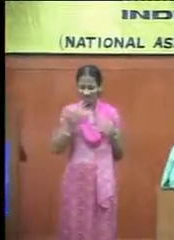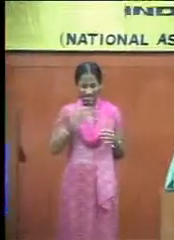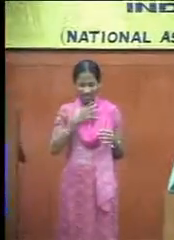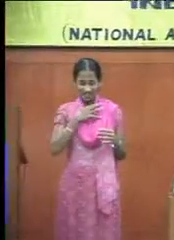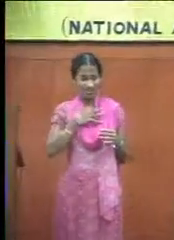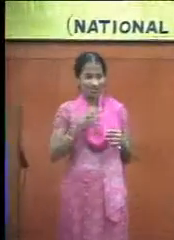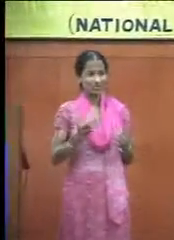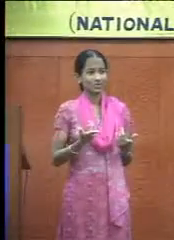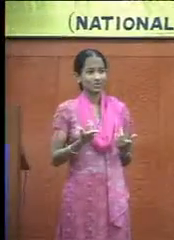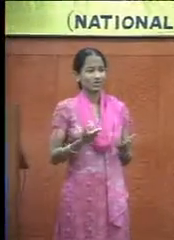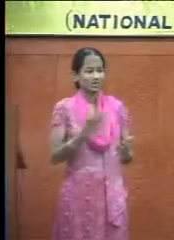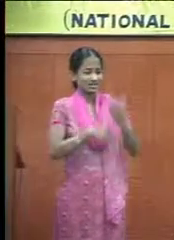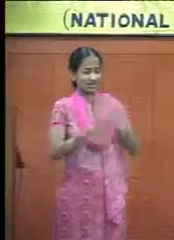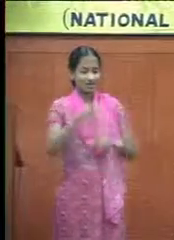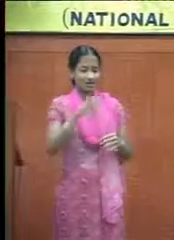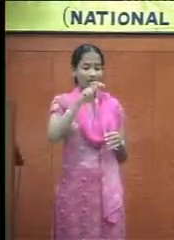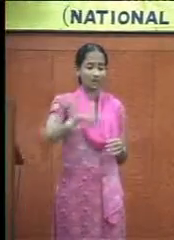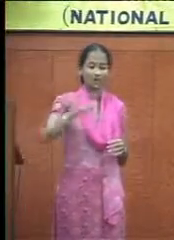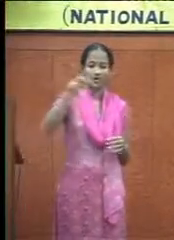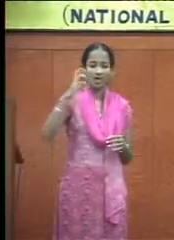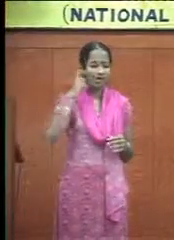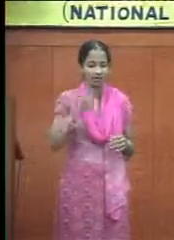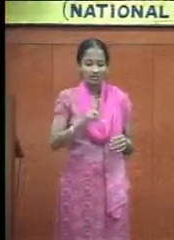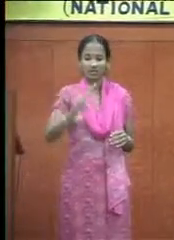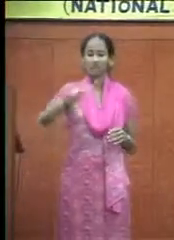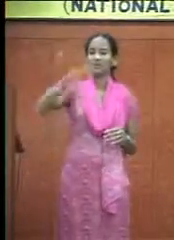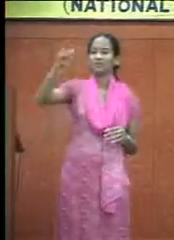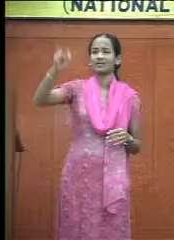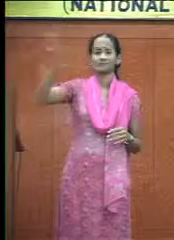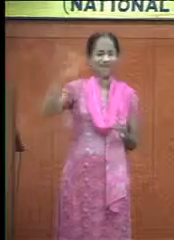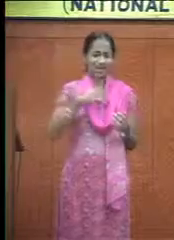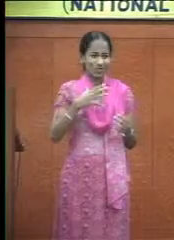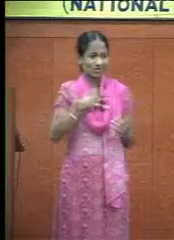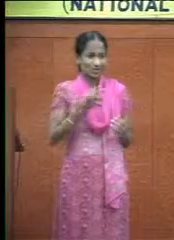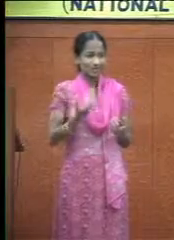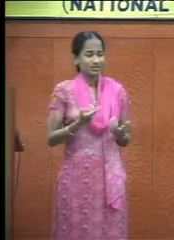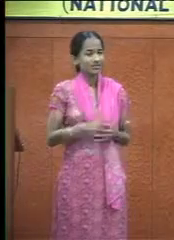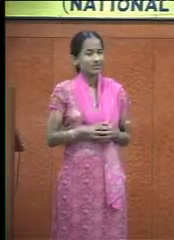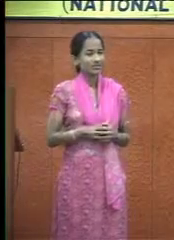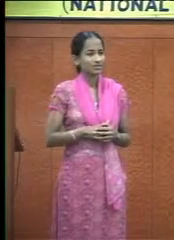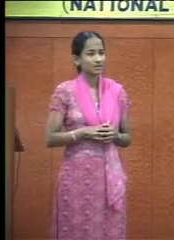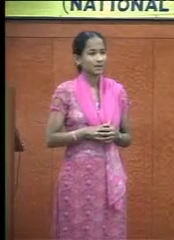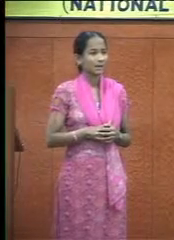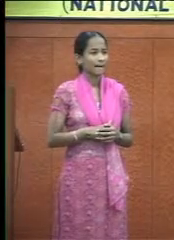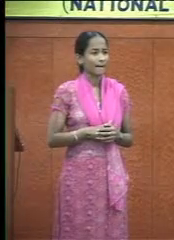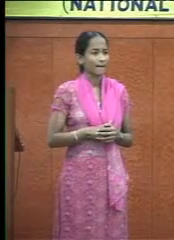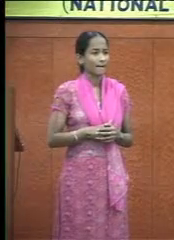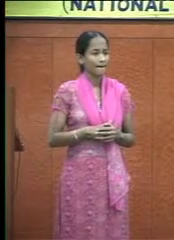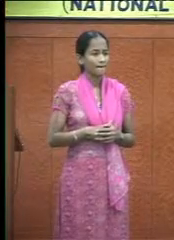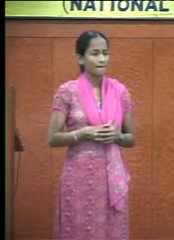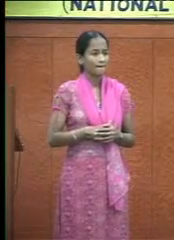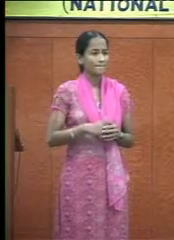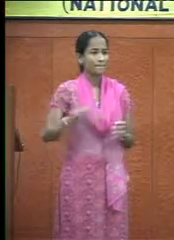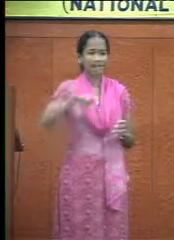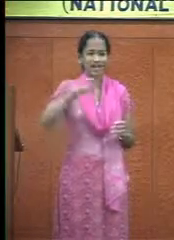manner when it came to persons with disability. You now have somebody who's not at all interested in this, in the affairs of persons with disability.